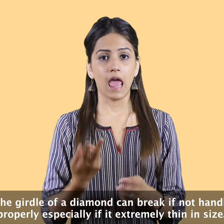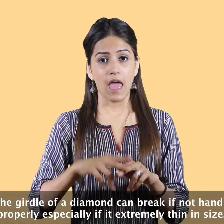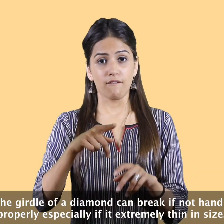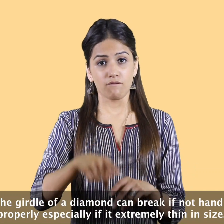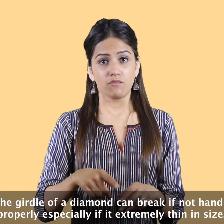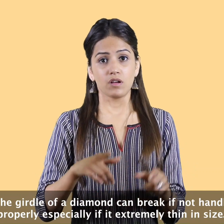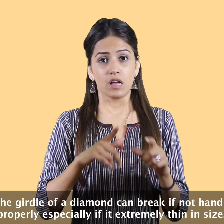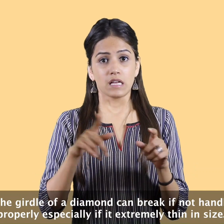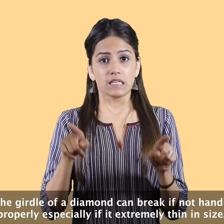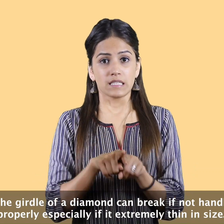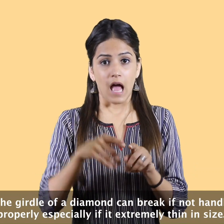size.